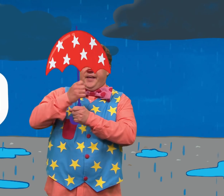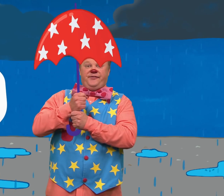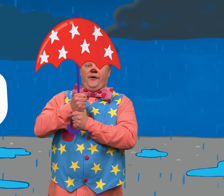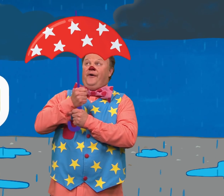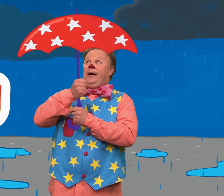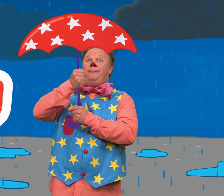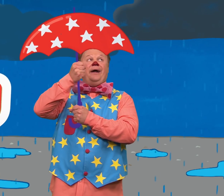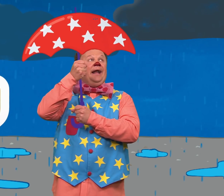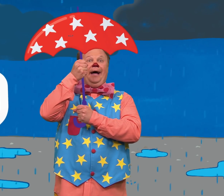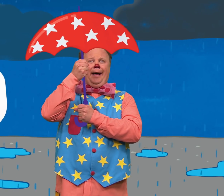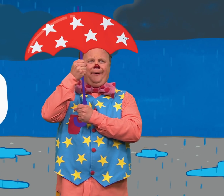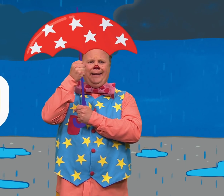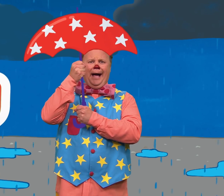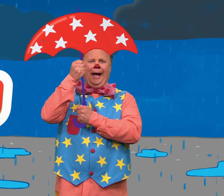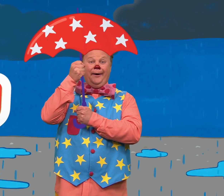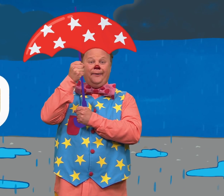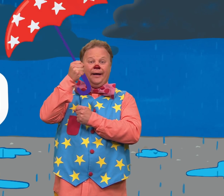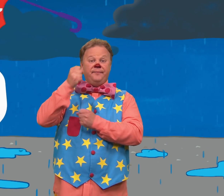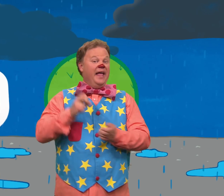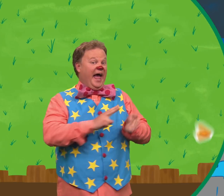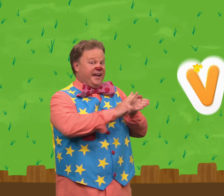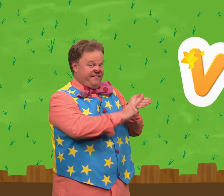Is for umbrella. Oh no! And V